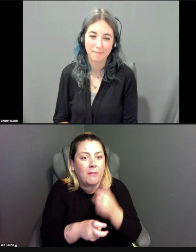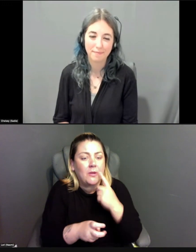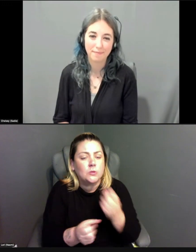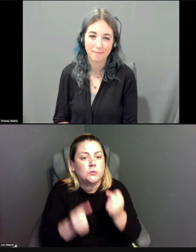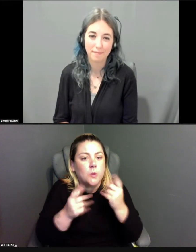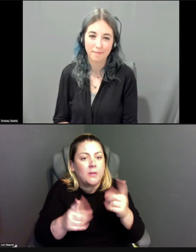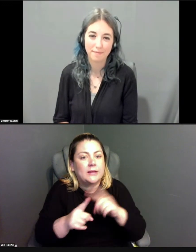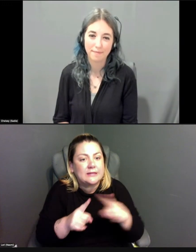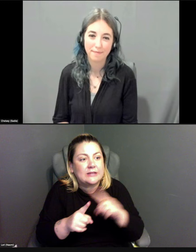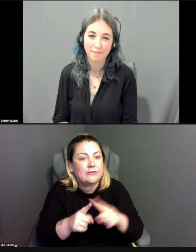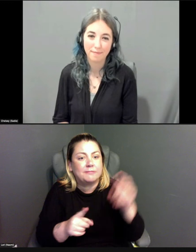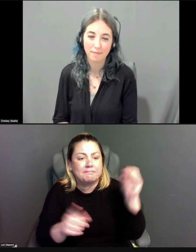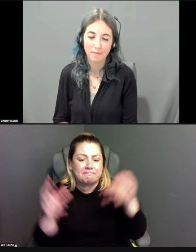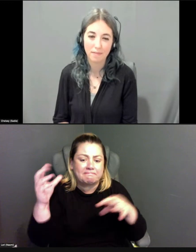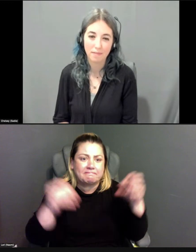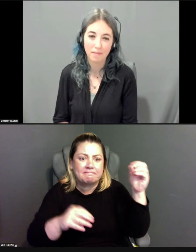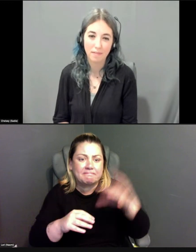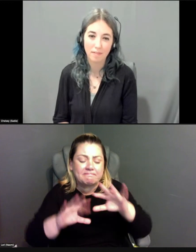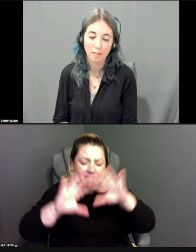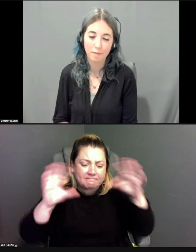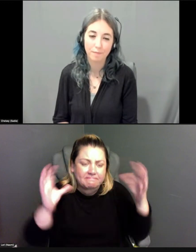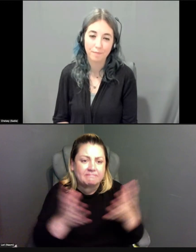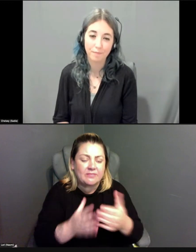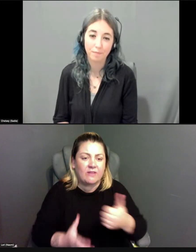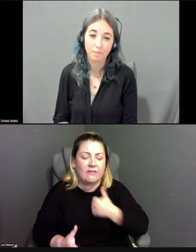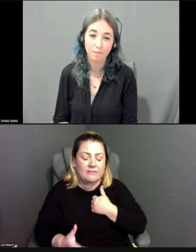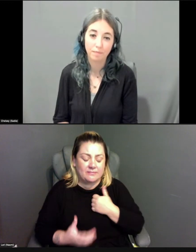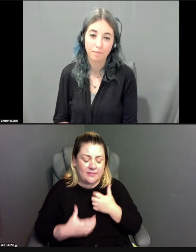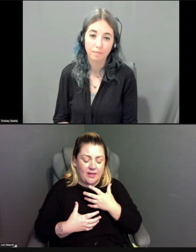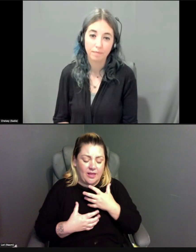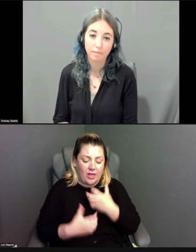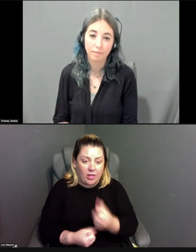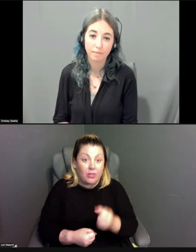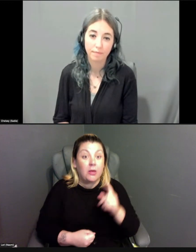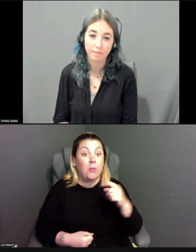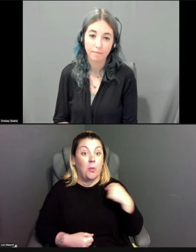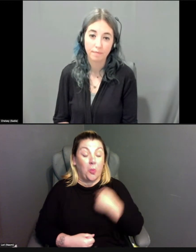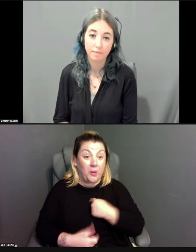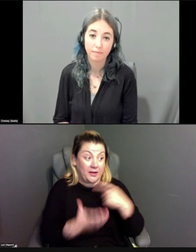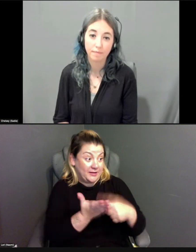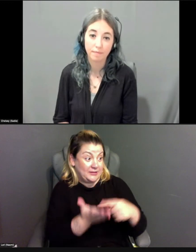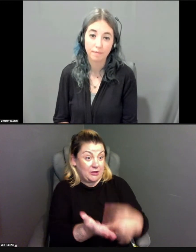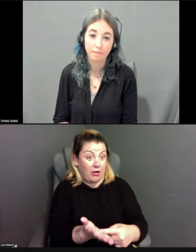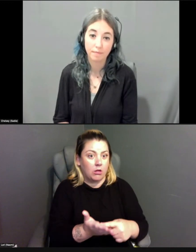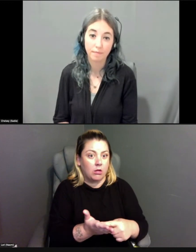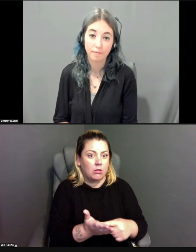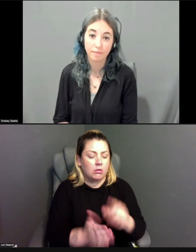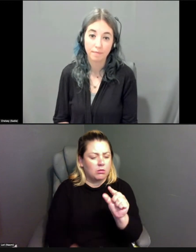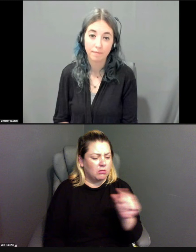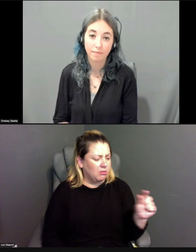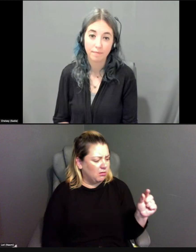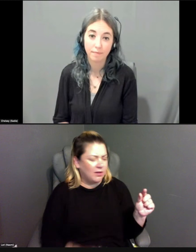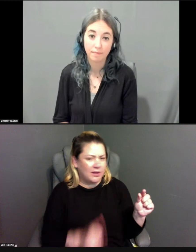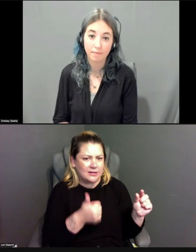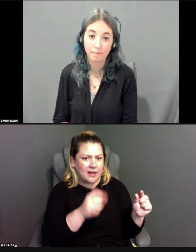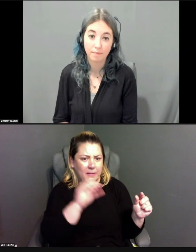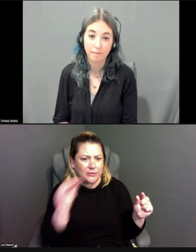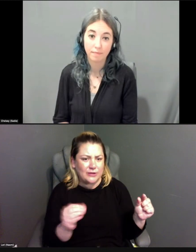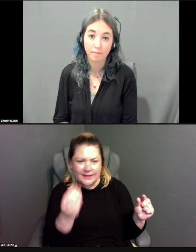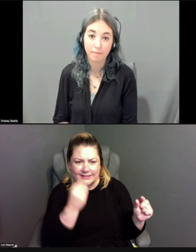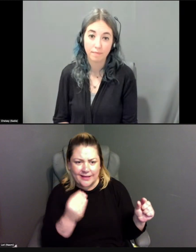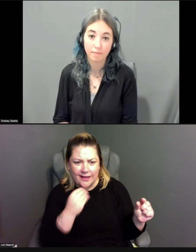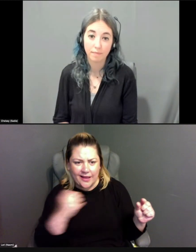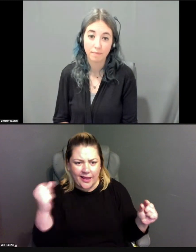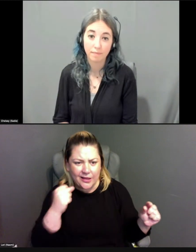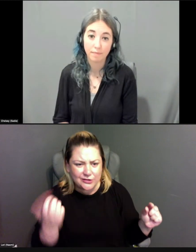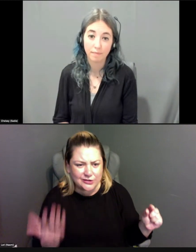yet, when we talk about health, it's always diet and exercise. Yep. And so this narrative that